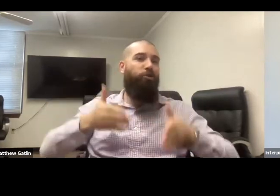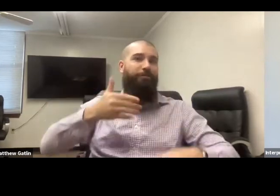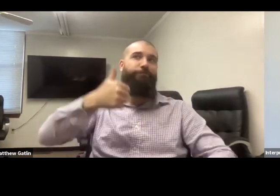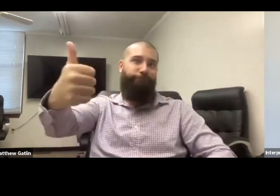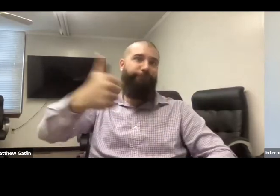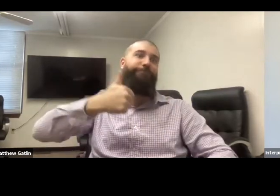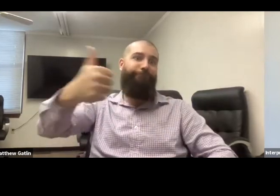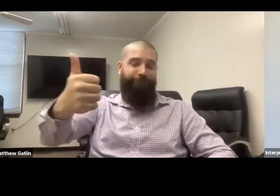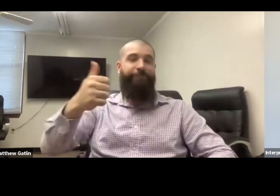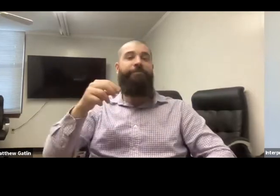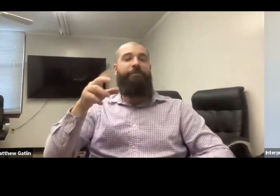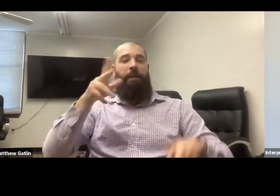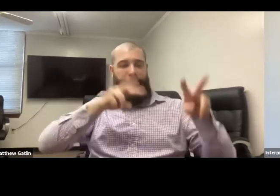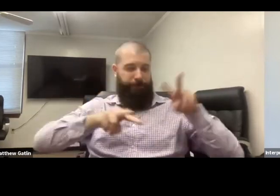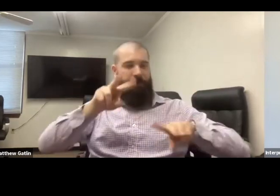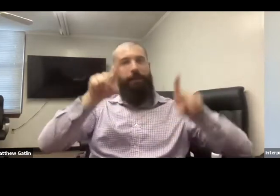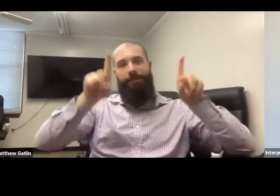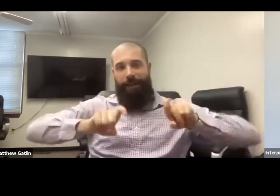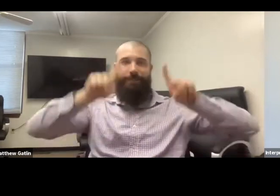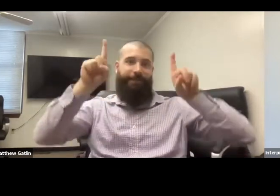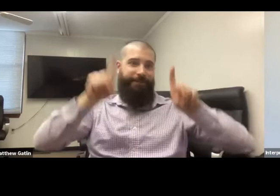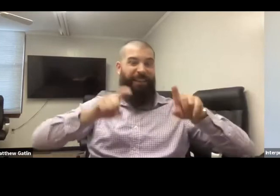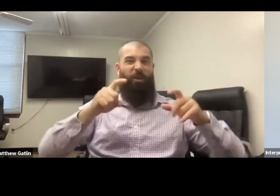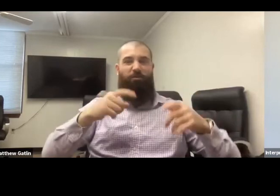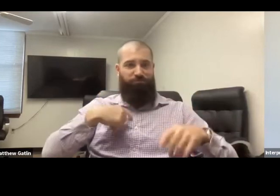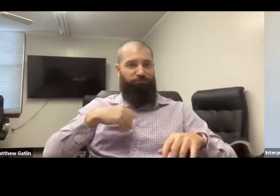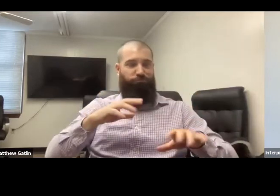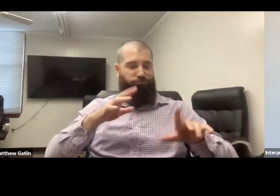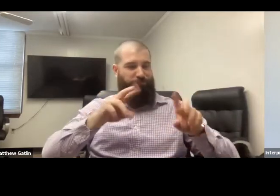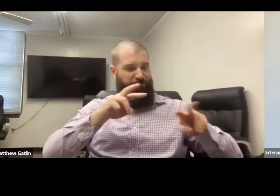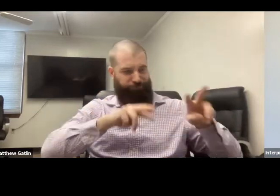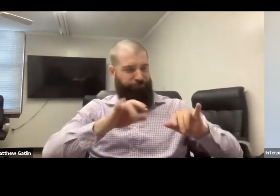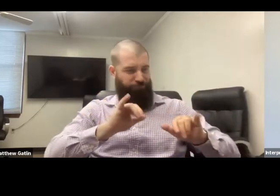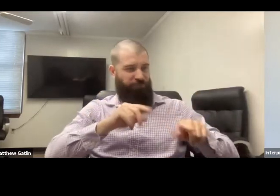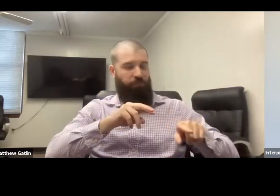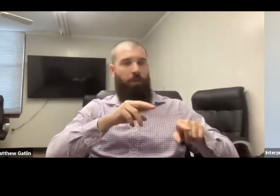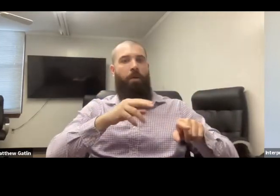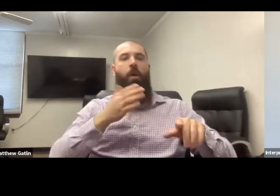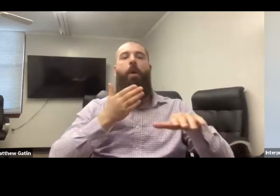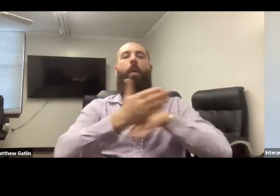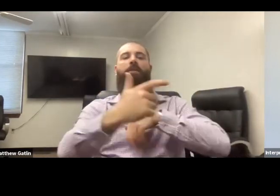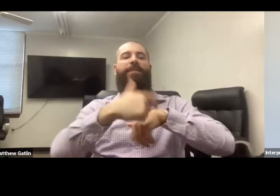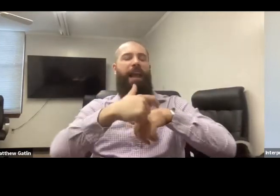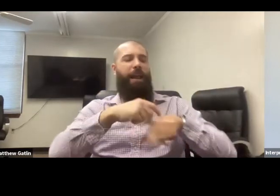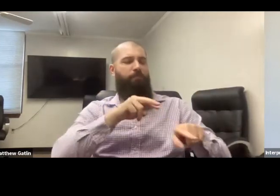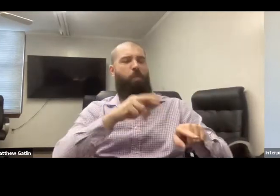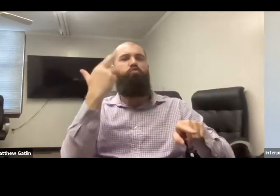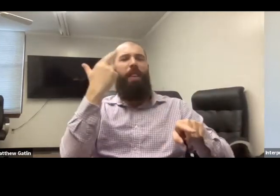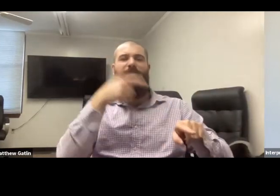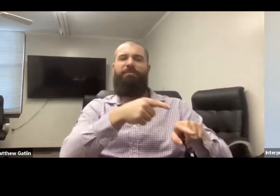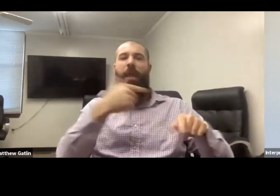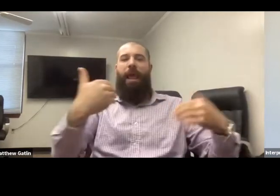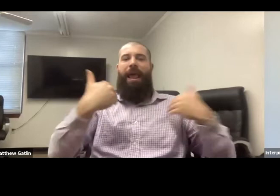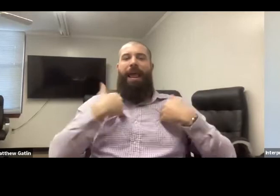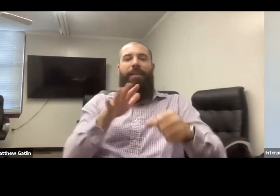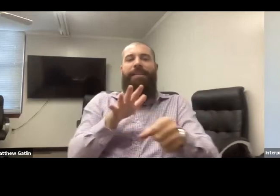You know, lots of trips to the audiologist, lots of tests, you know.